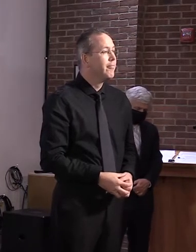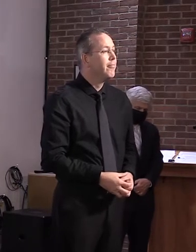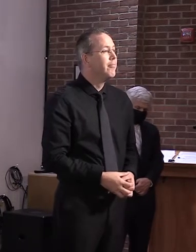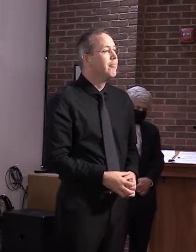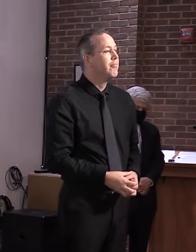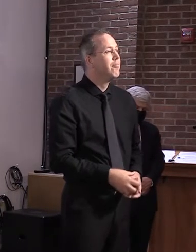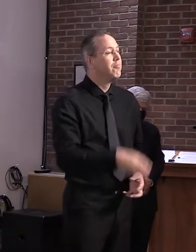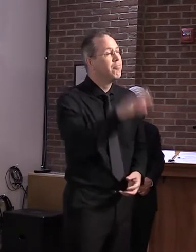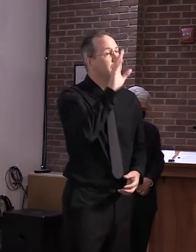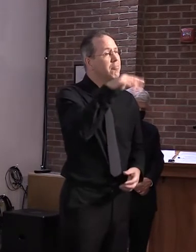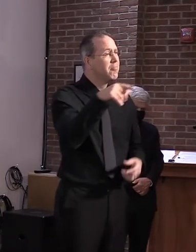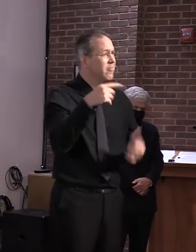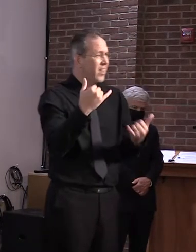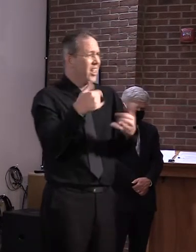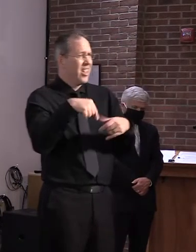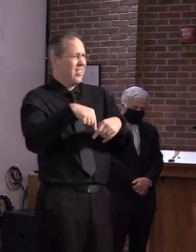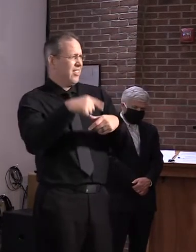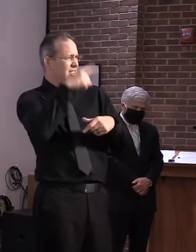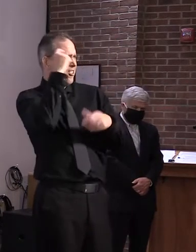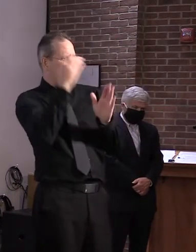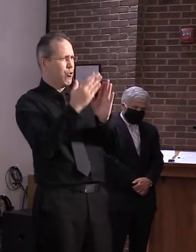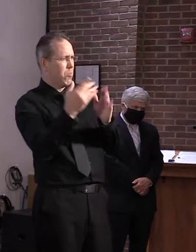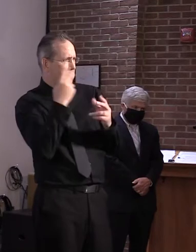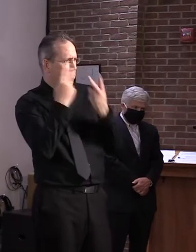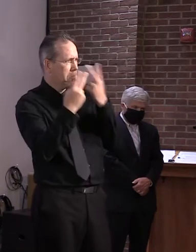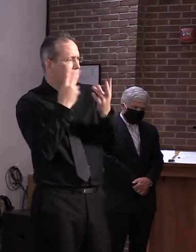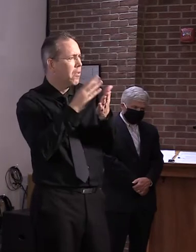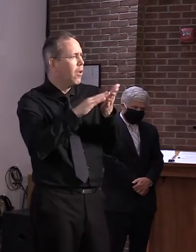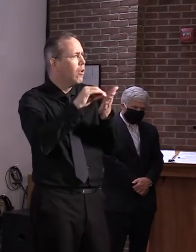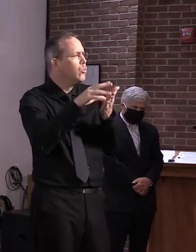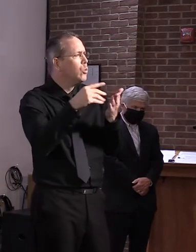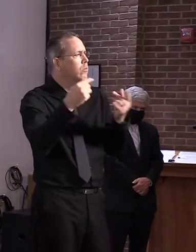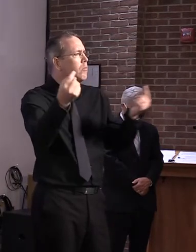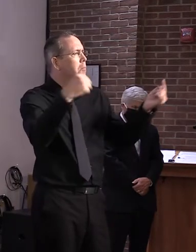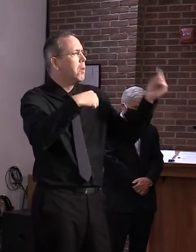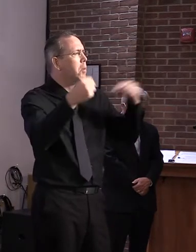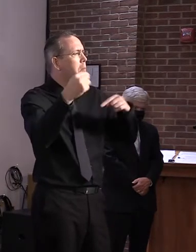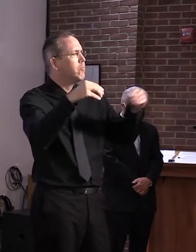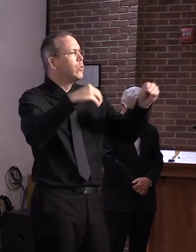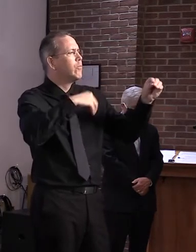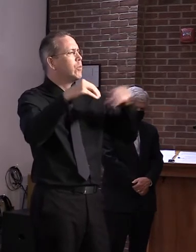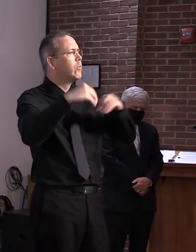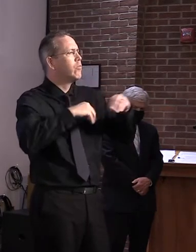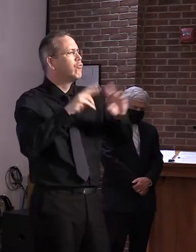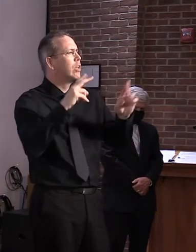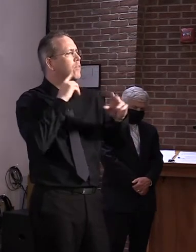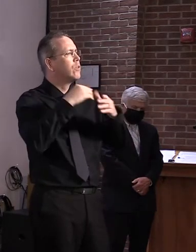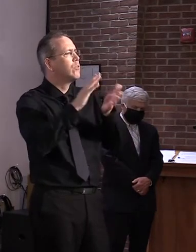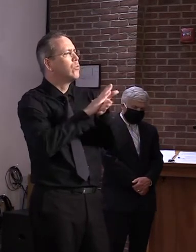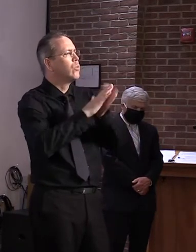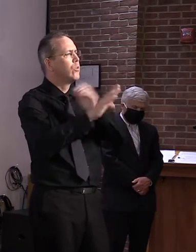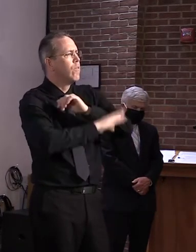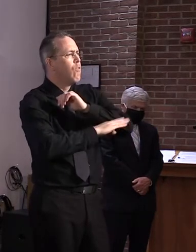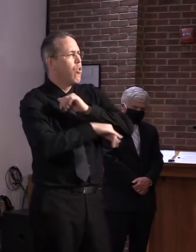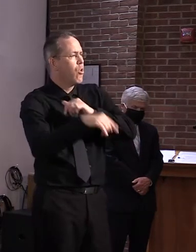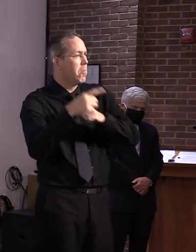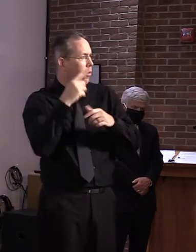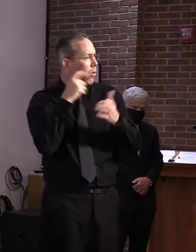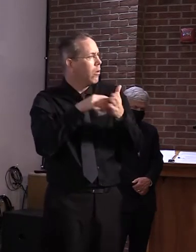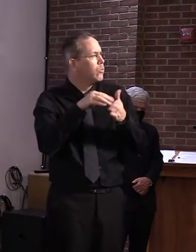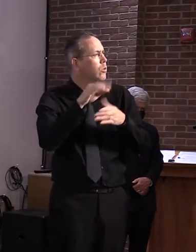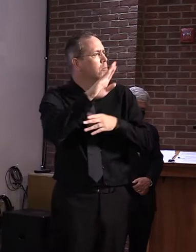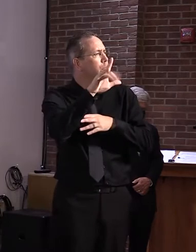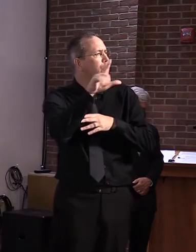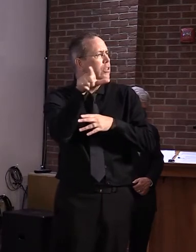Burlington. Yeah, Colin, like the others have said, right, this is not a trivial matter. It's probably